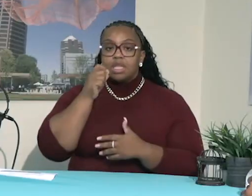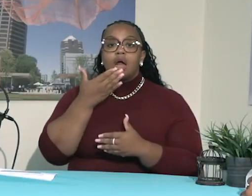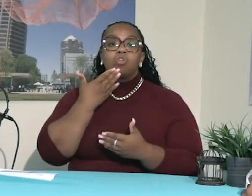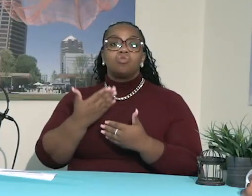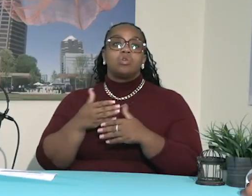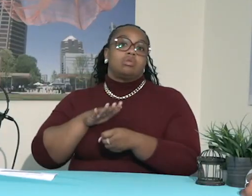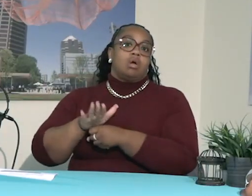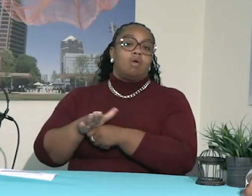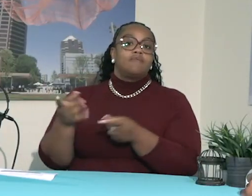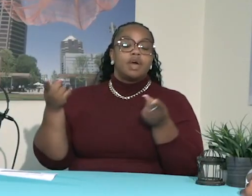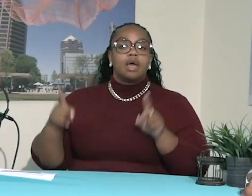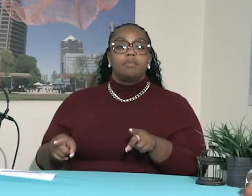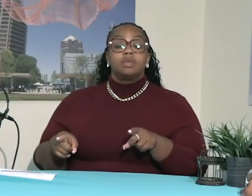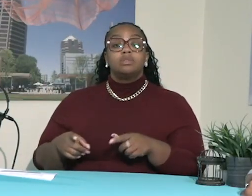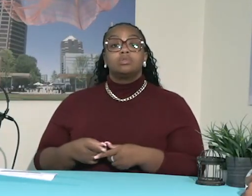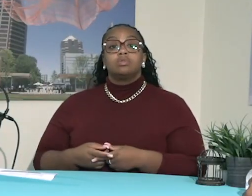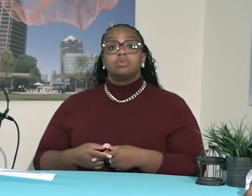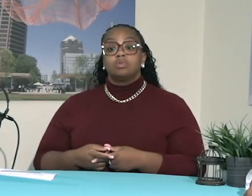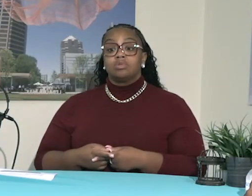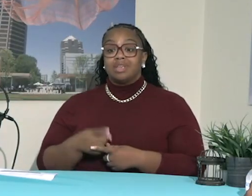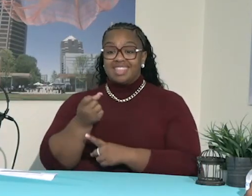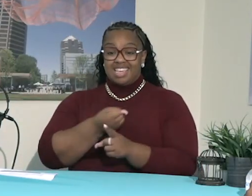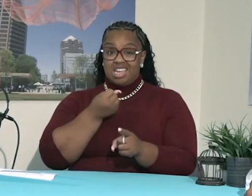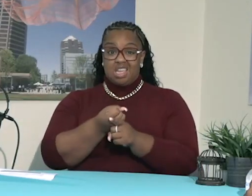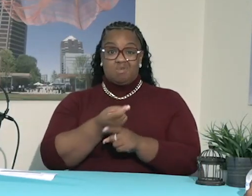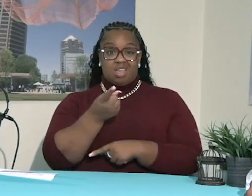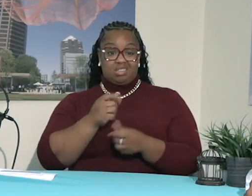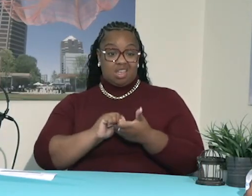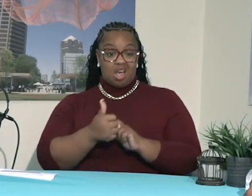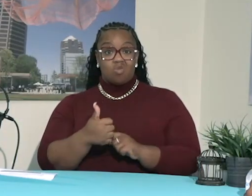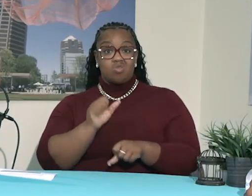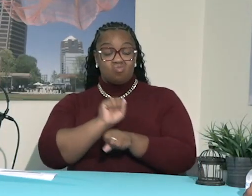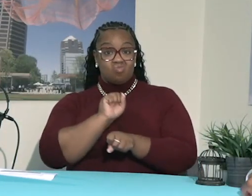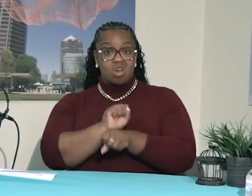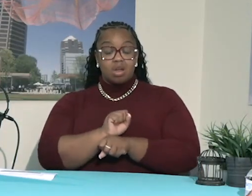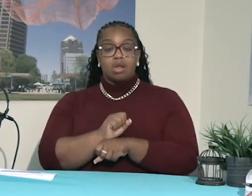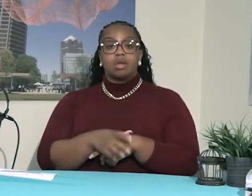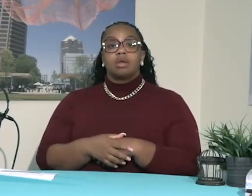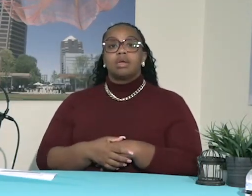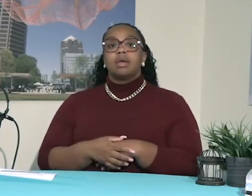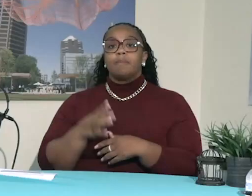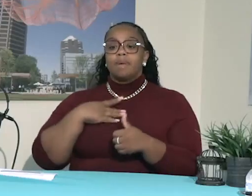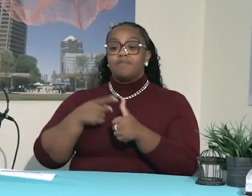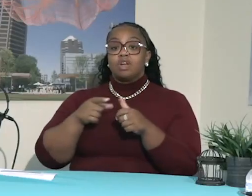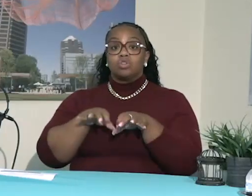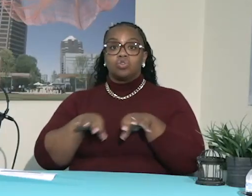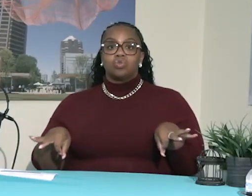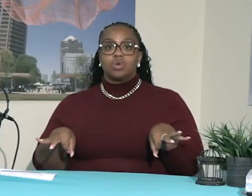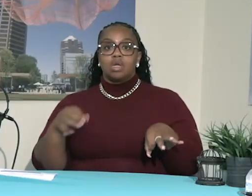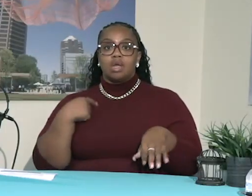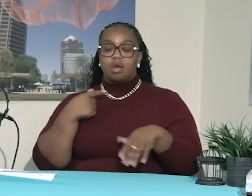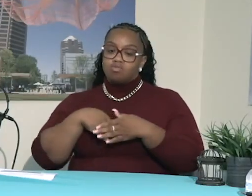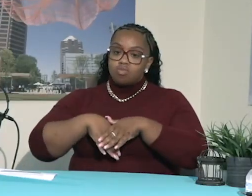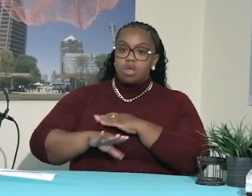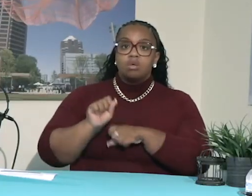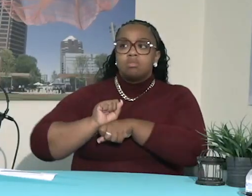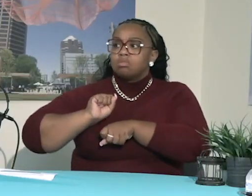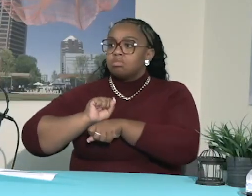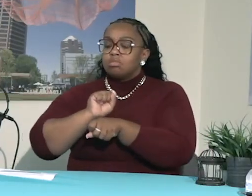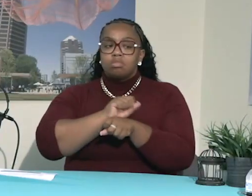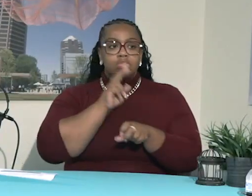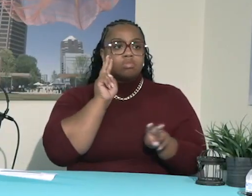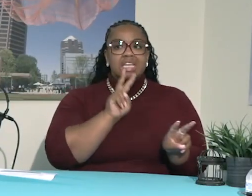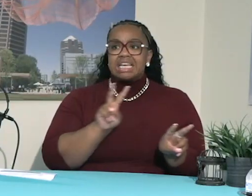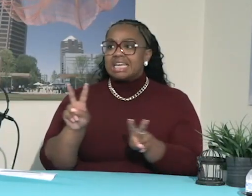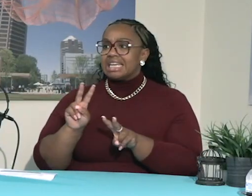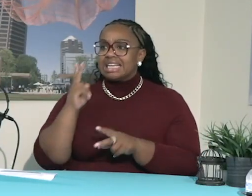first degree, I went out into the field and I got a feel for it, but I saw the things that were happening. And I'm going to tell you, as an interpreter, you have to